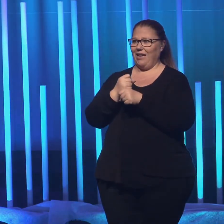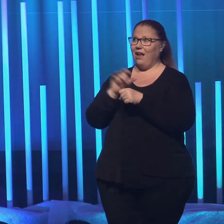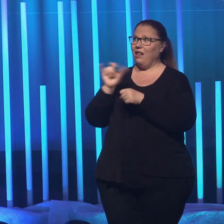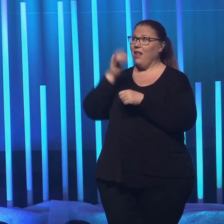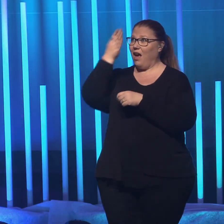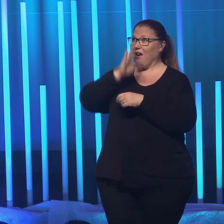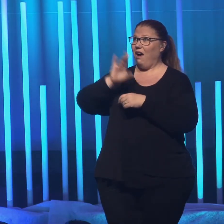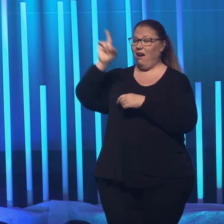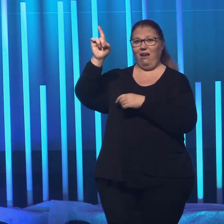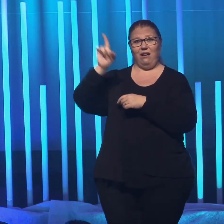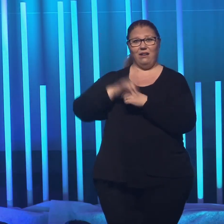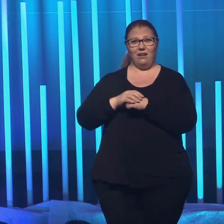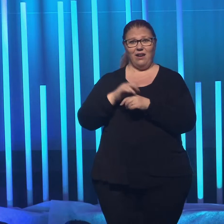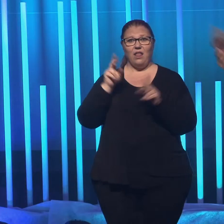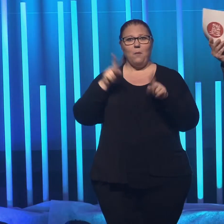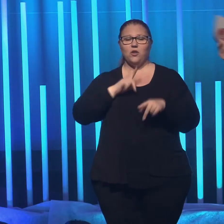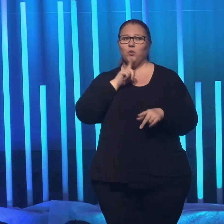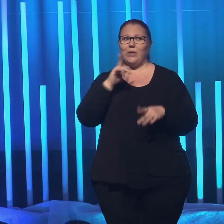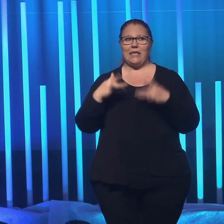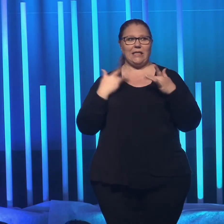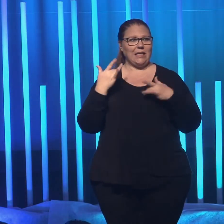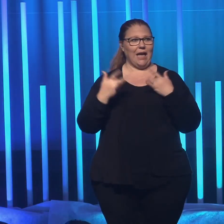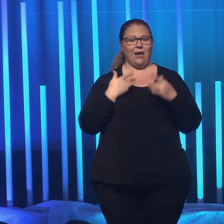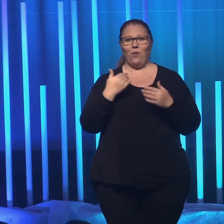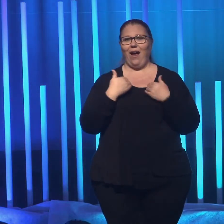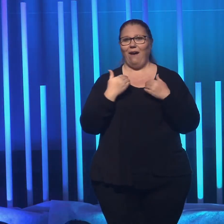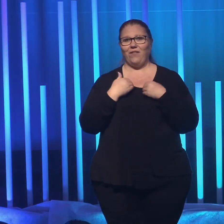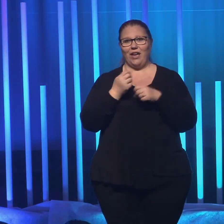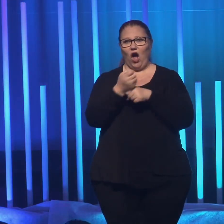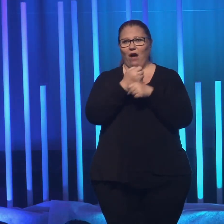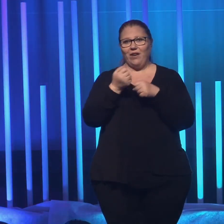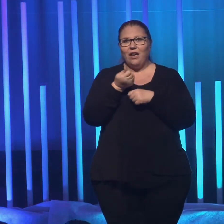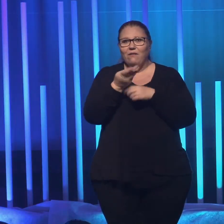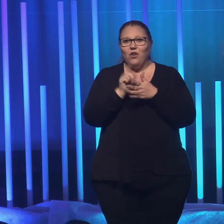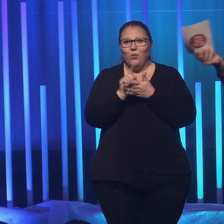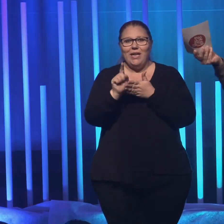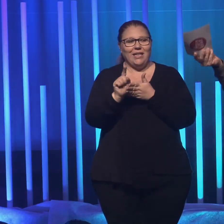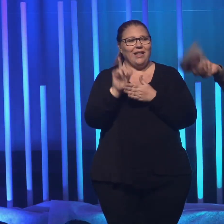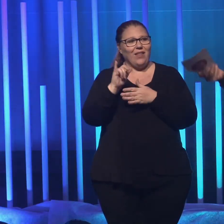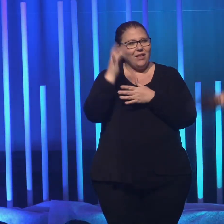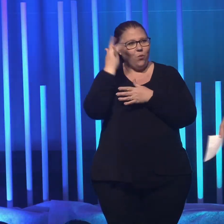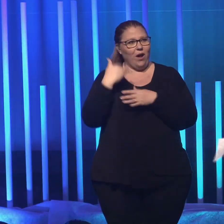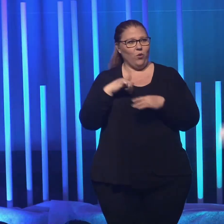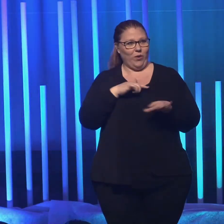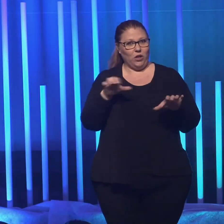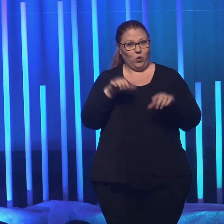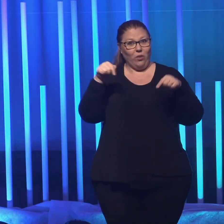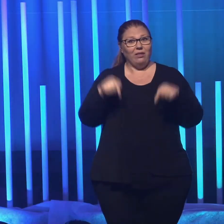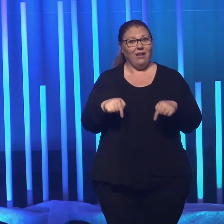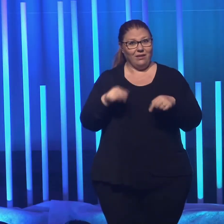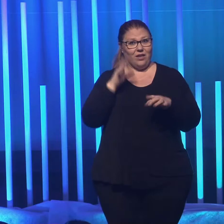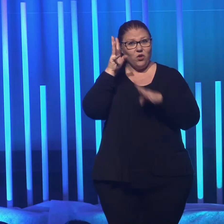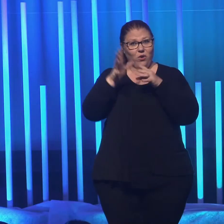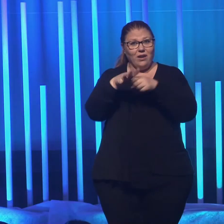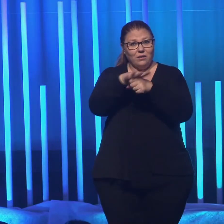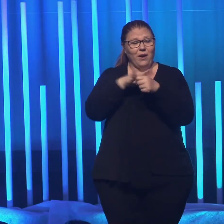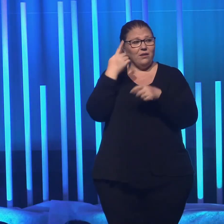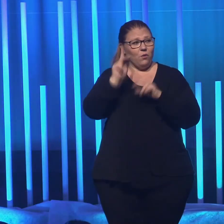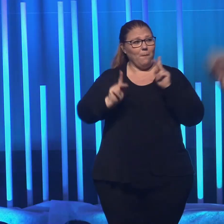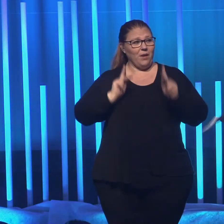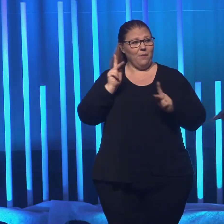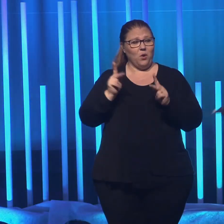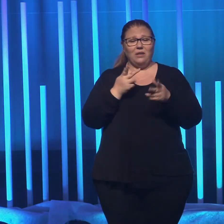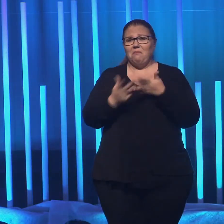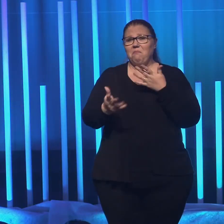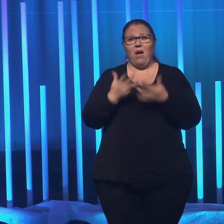the person was very excited, and we're having coffee in a couple of weeks. And that's why we do what we do, to create space for people,